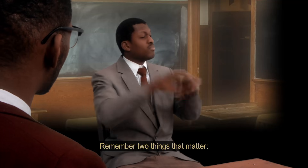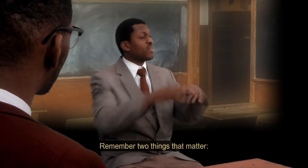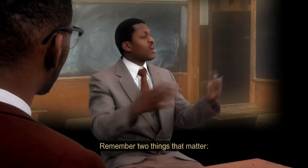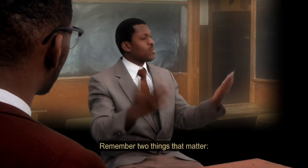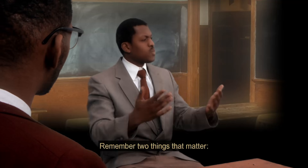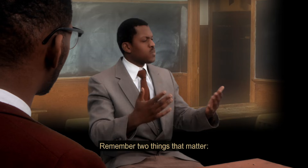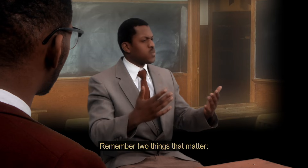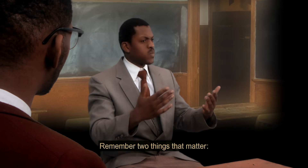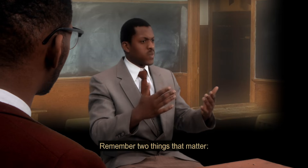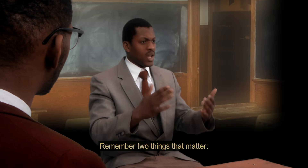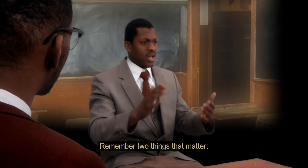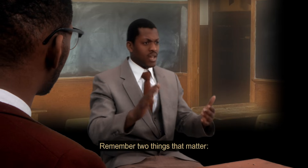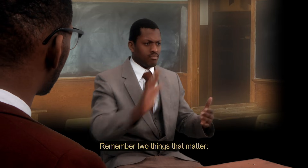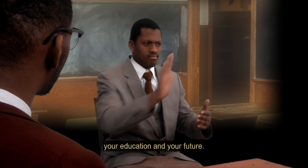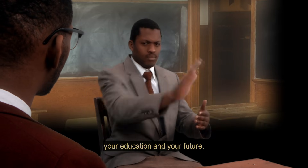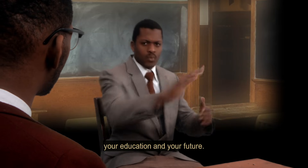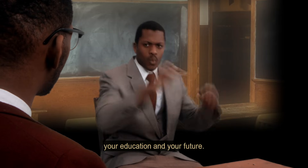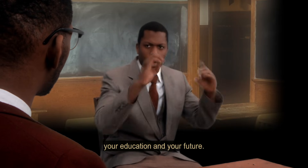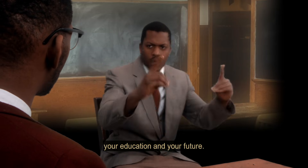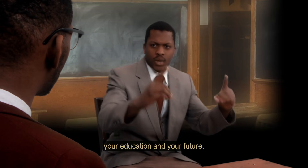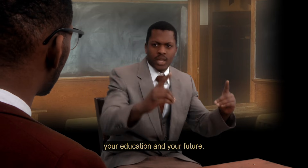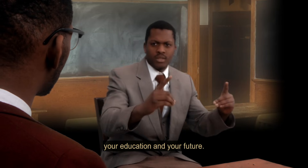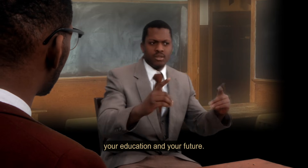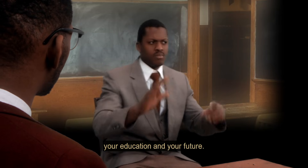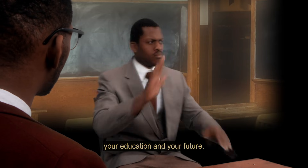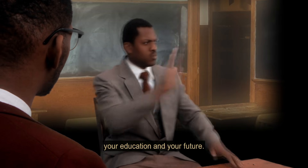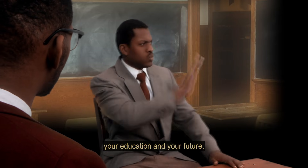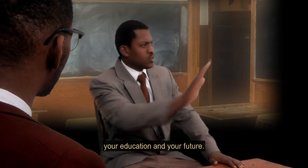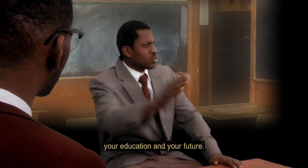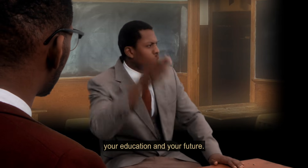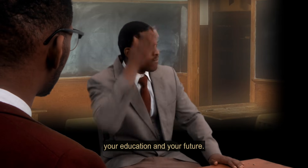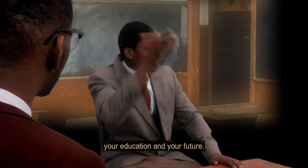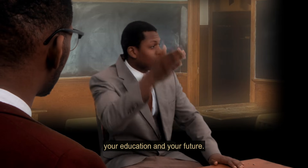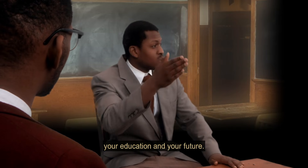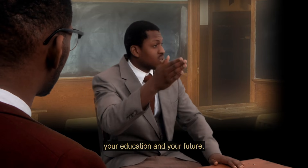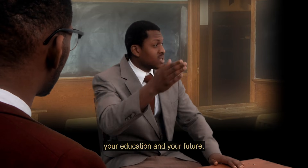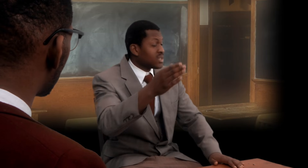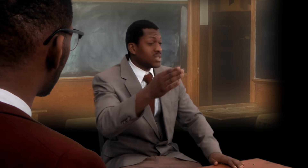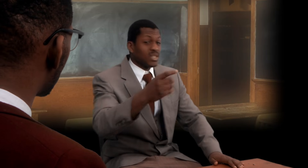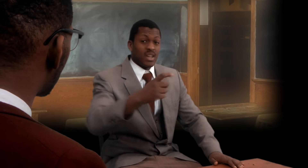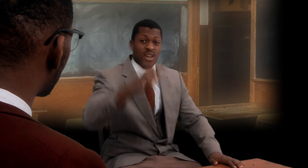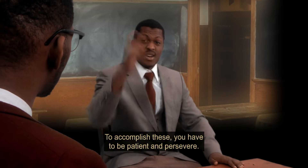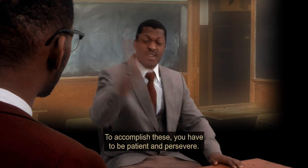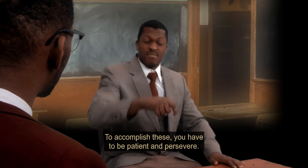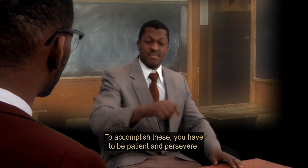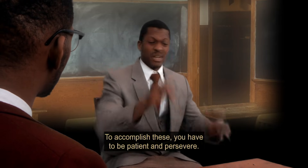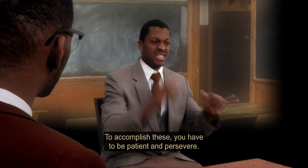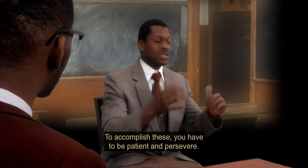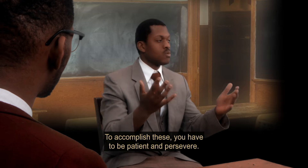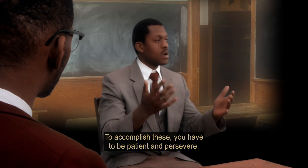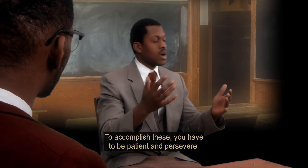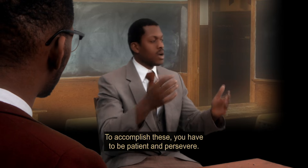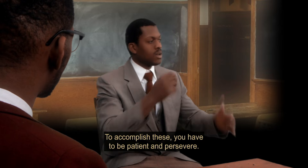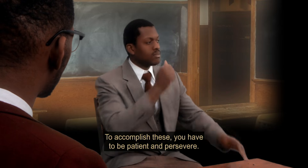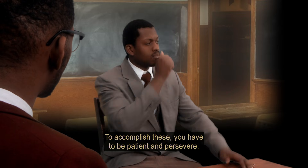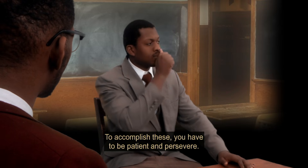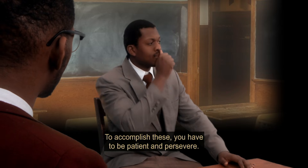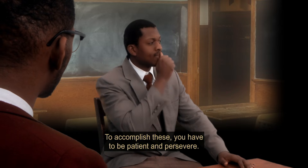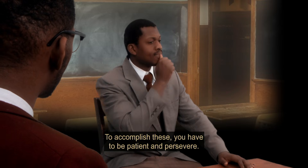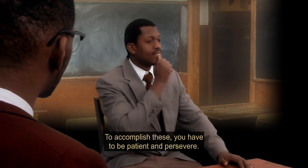Remember two things that matter: your education and your future. To accomplish these, you have to be